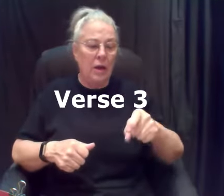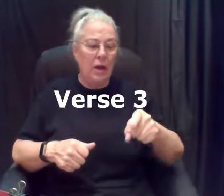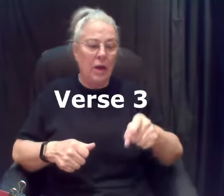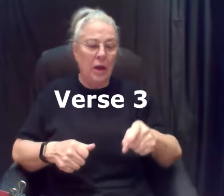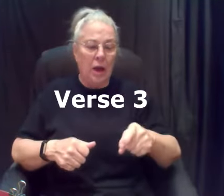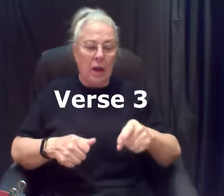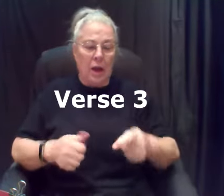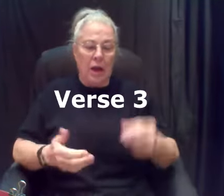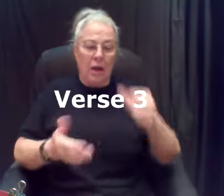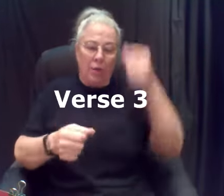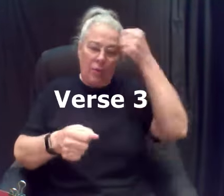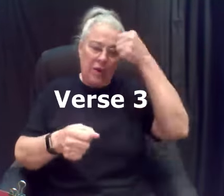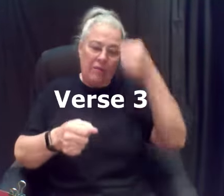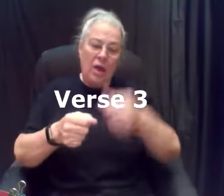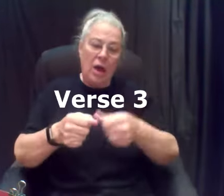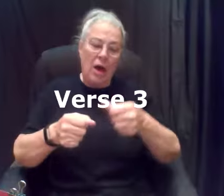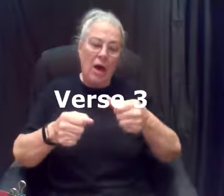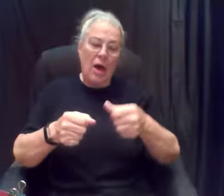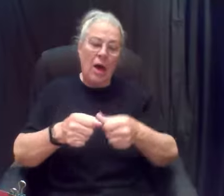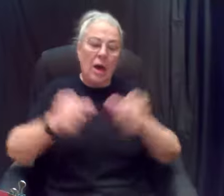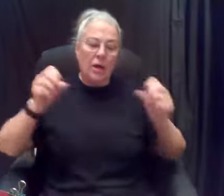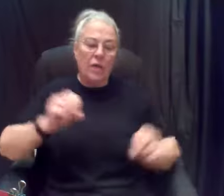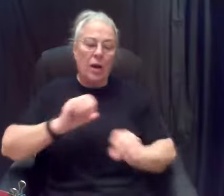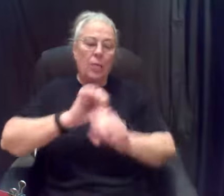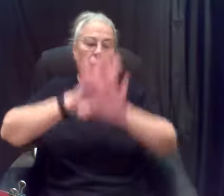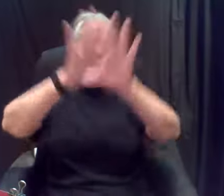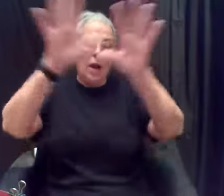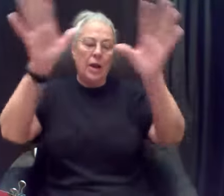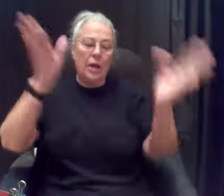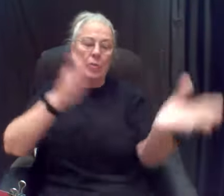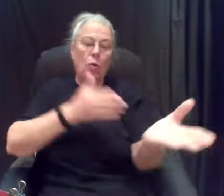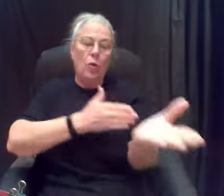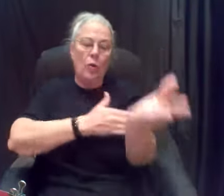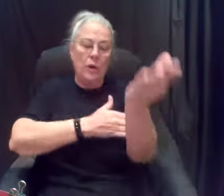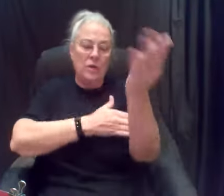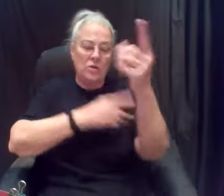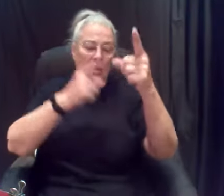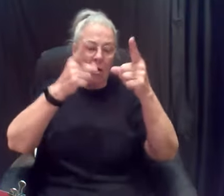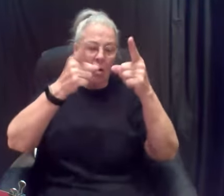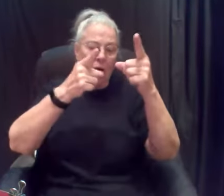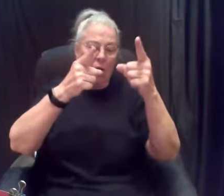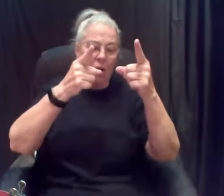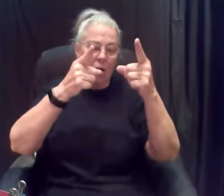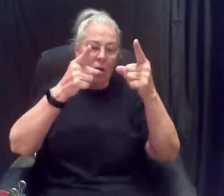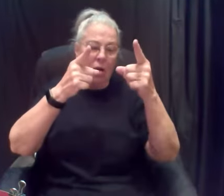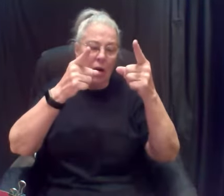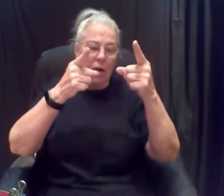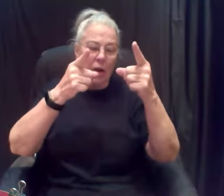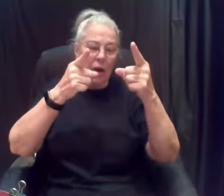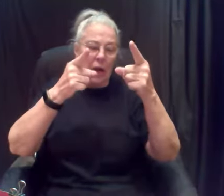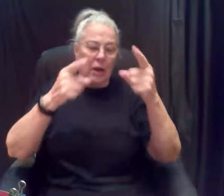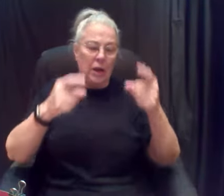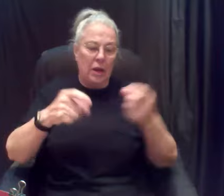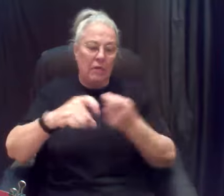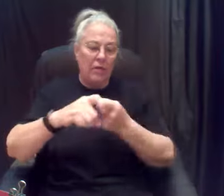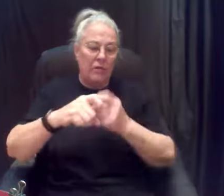need. Here reflect the bright and morning star. Even